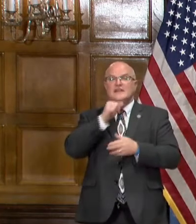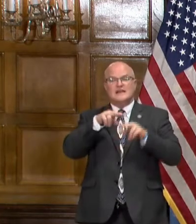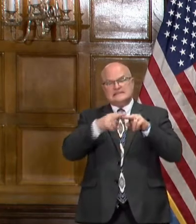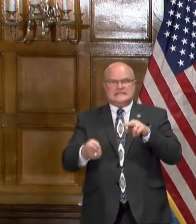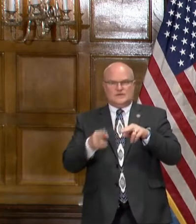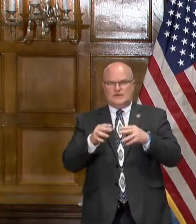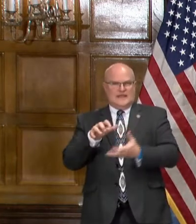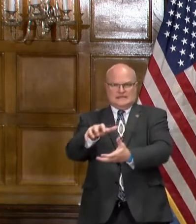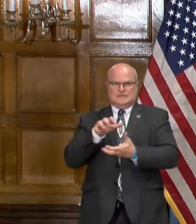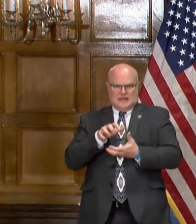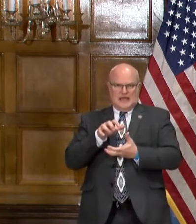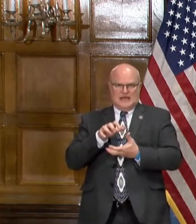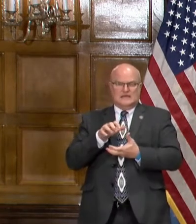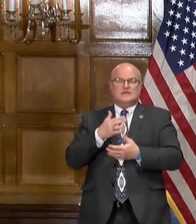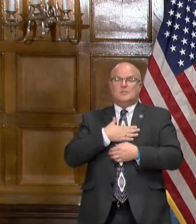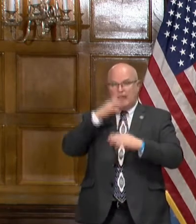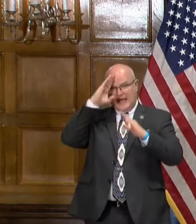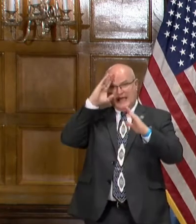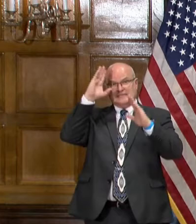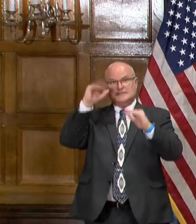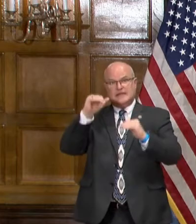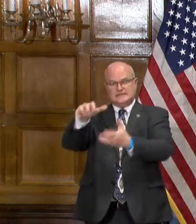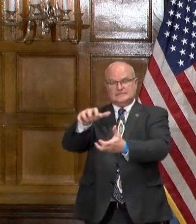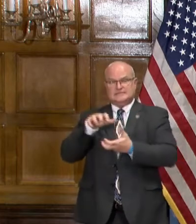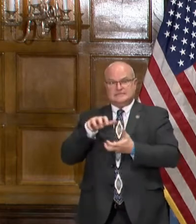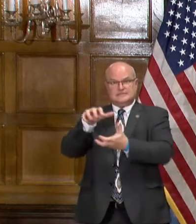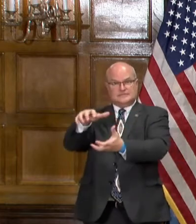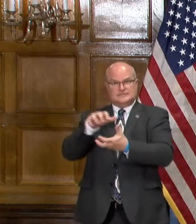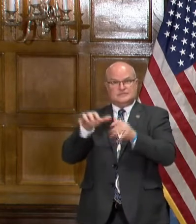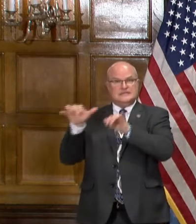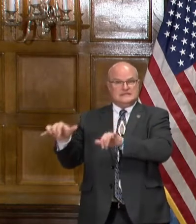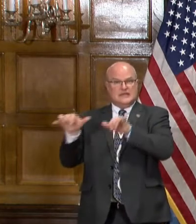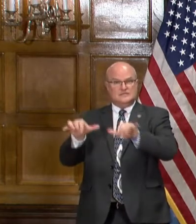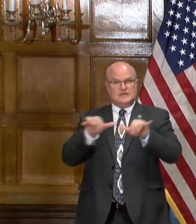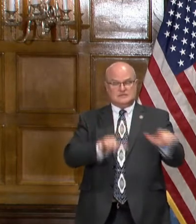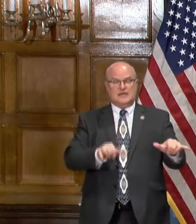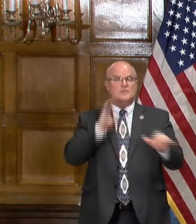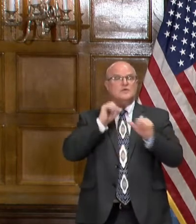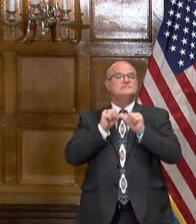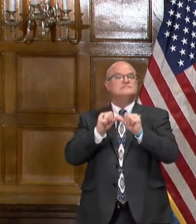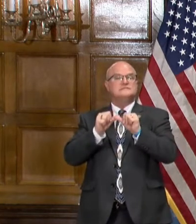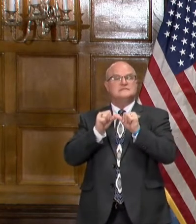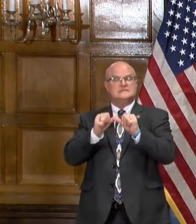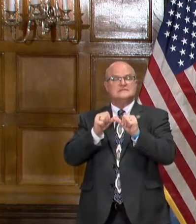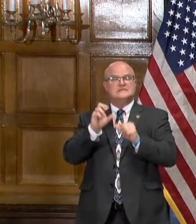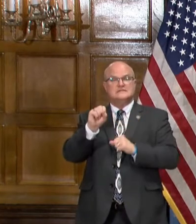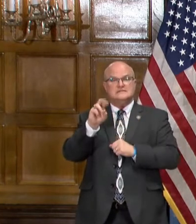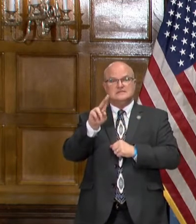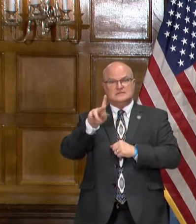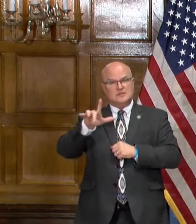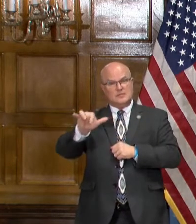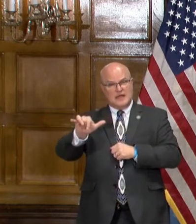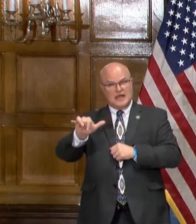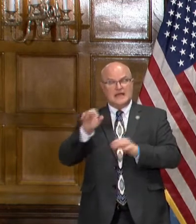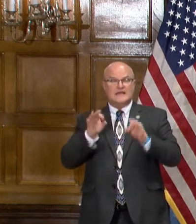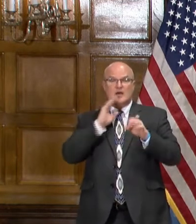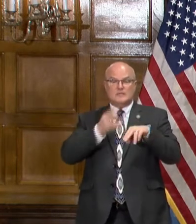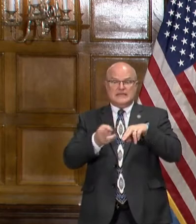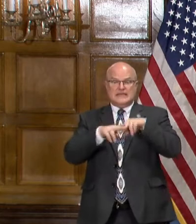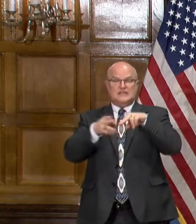decrease that supply. So that's my expectation, that there will be a consistent supply, but as to whether that will